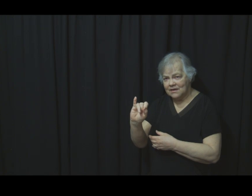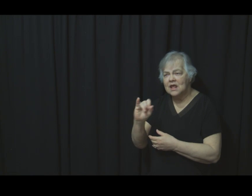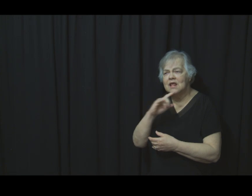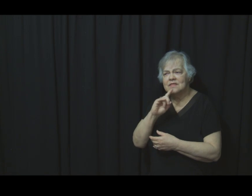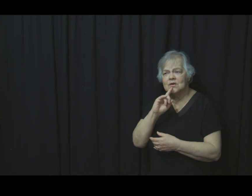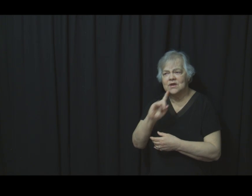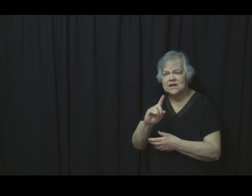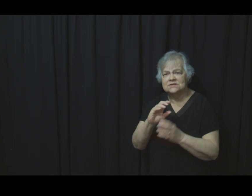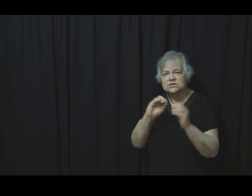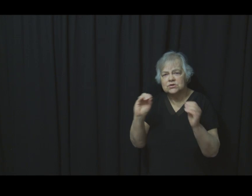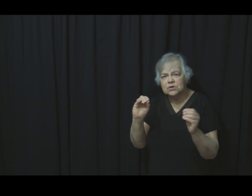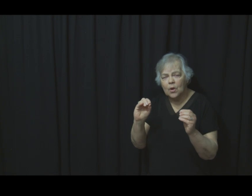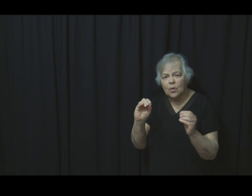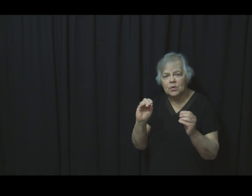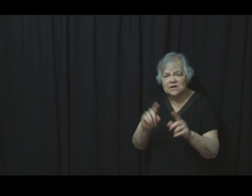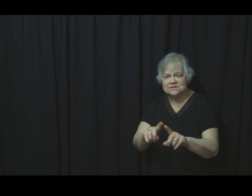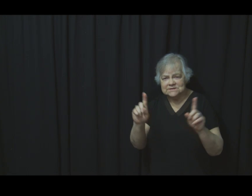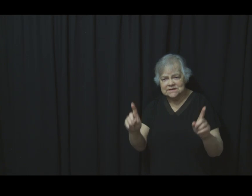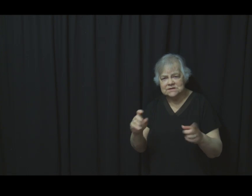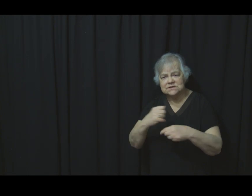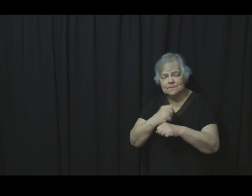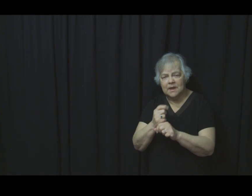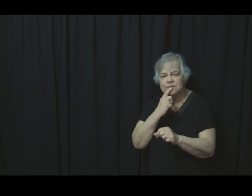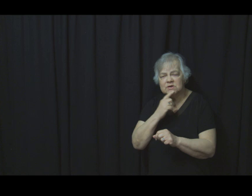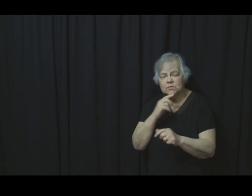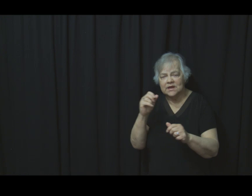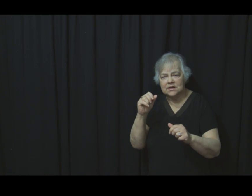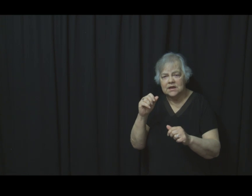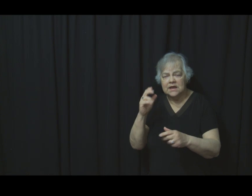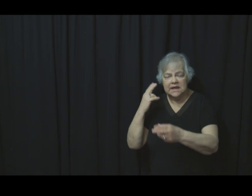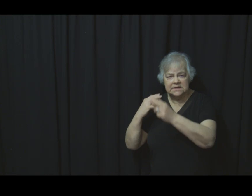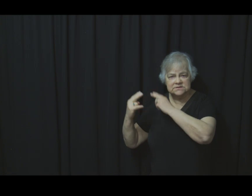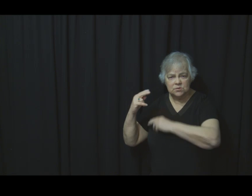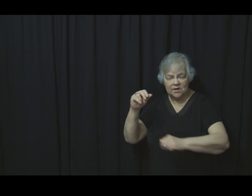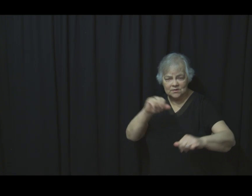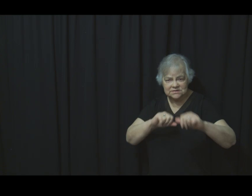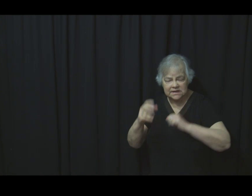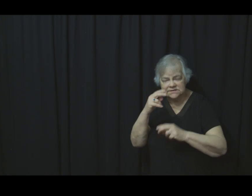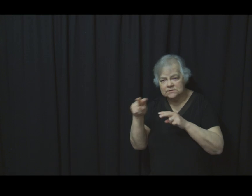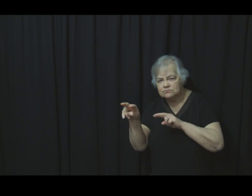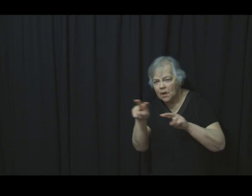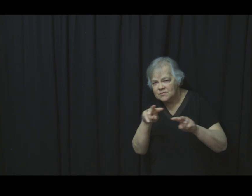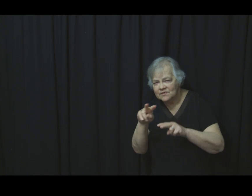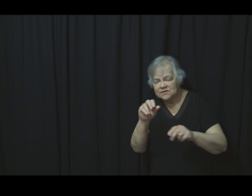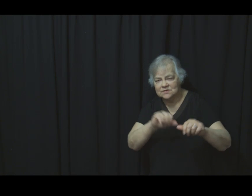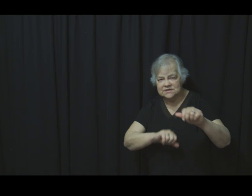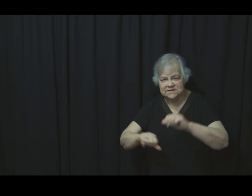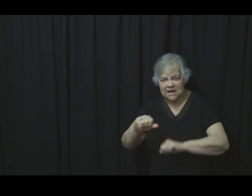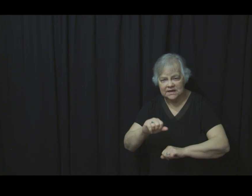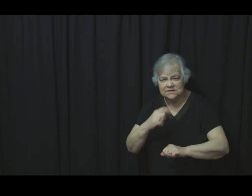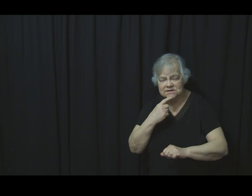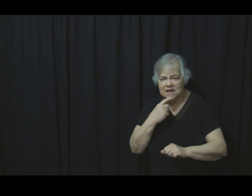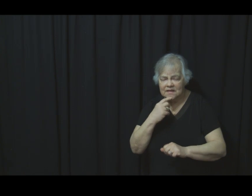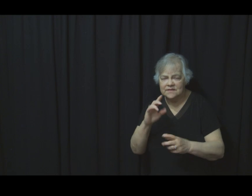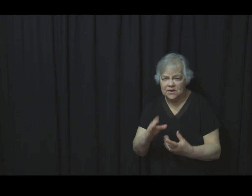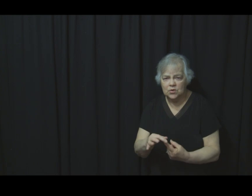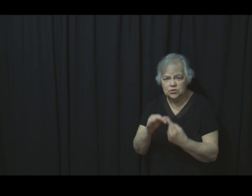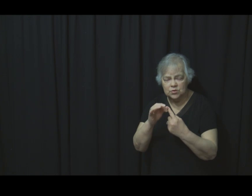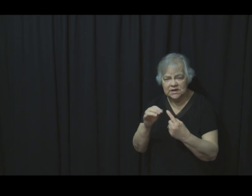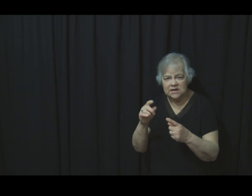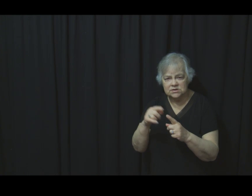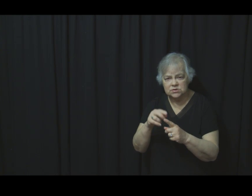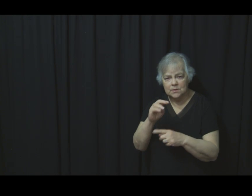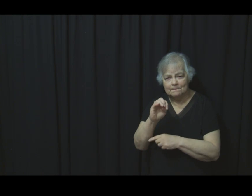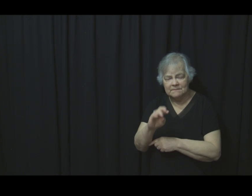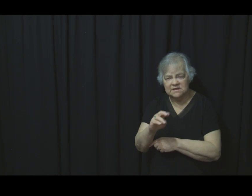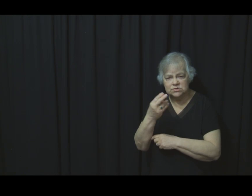no distinction made between historical science and observational science. These are constructs unique to Mr. Ham. We